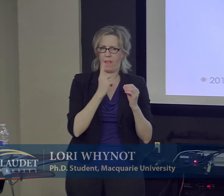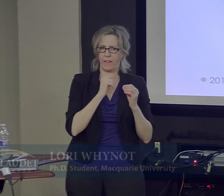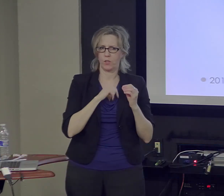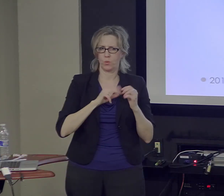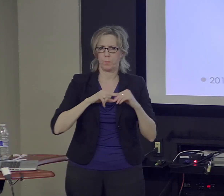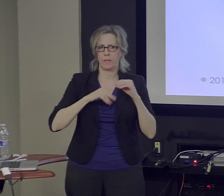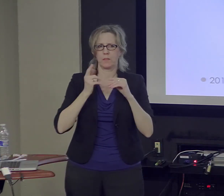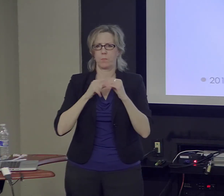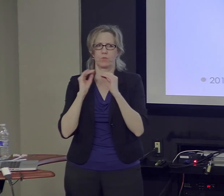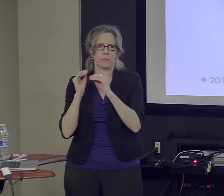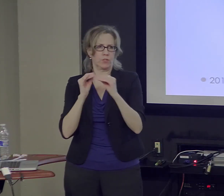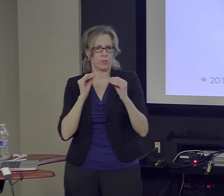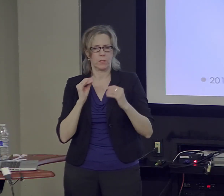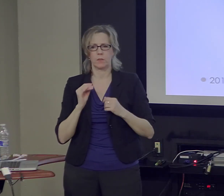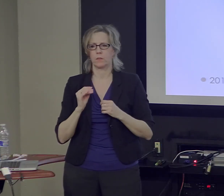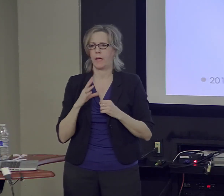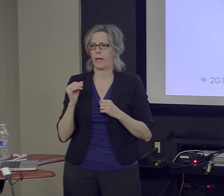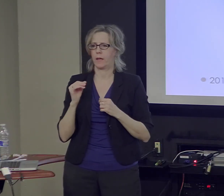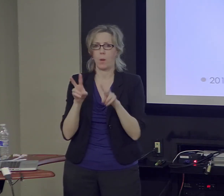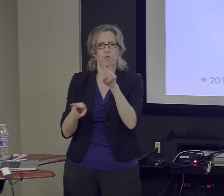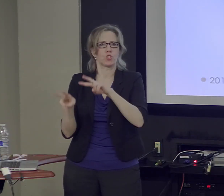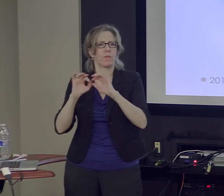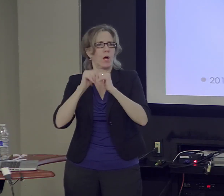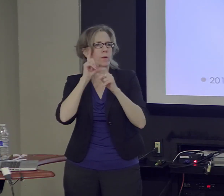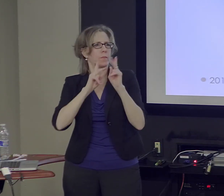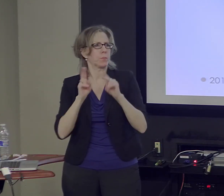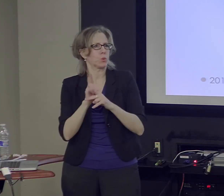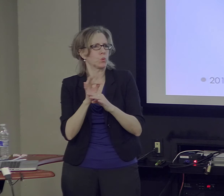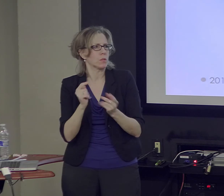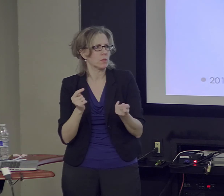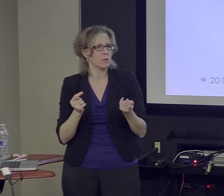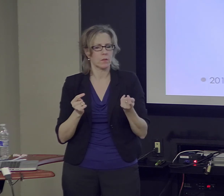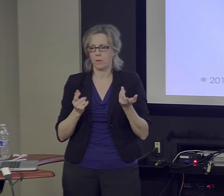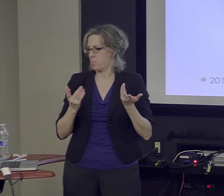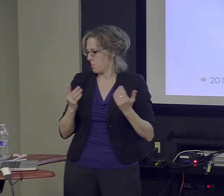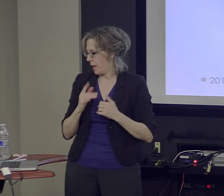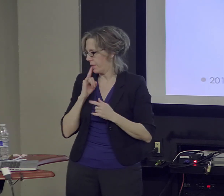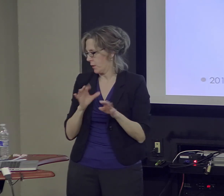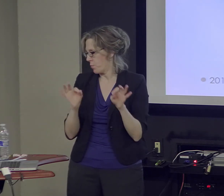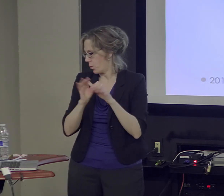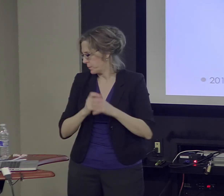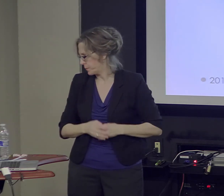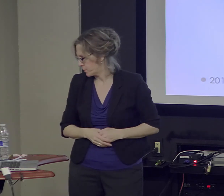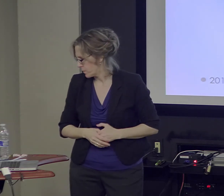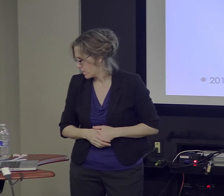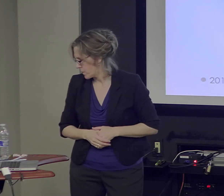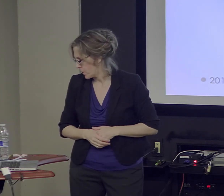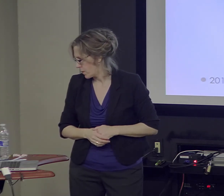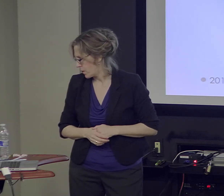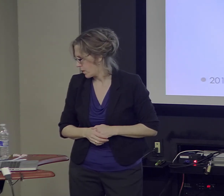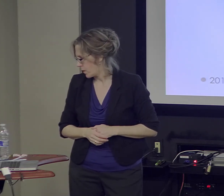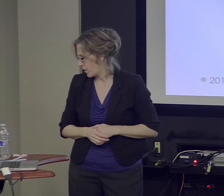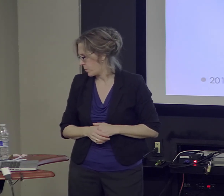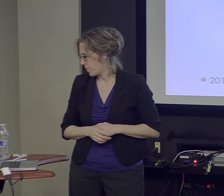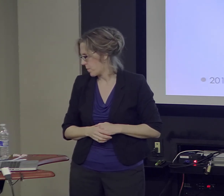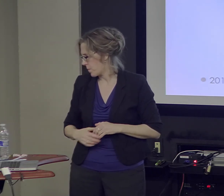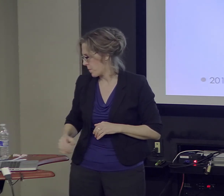first think about, do we have enough research to build a curriculum to train international sign language? And if not, what